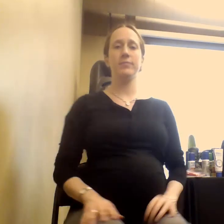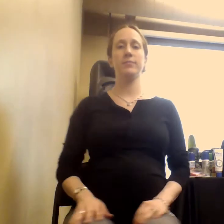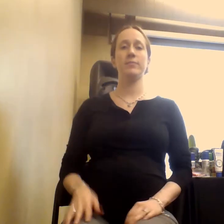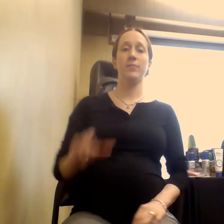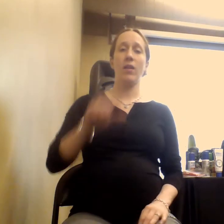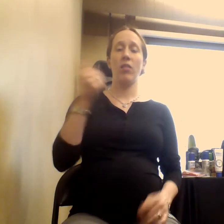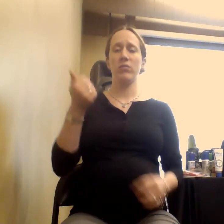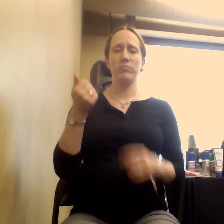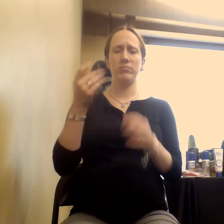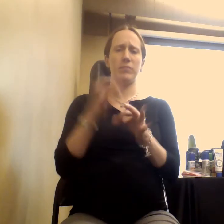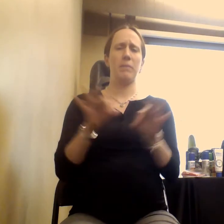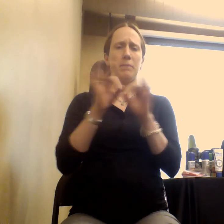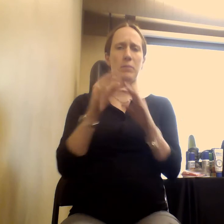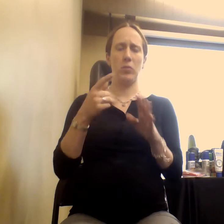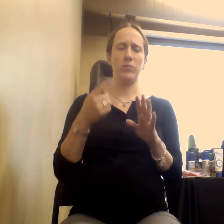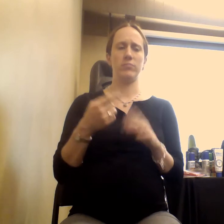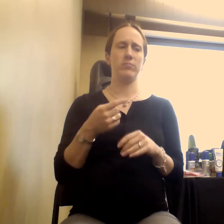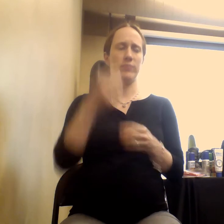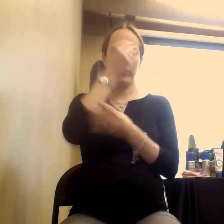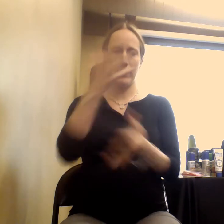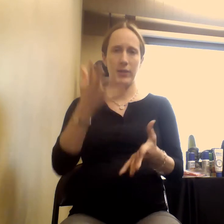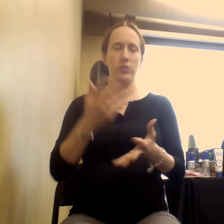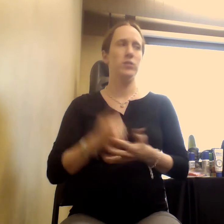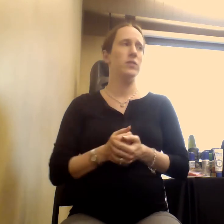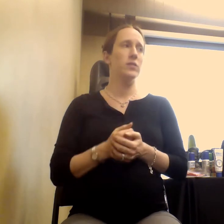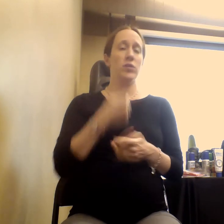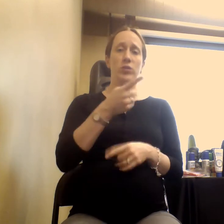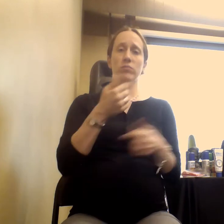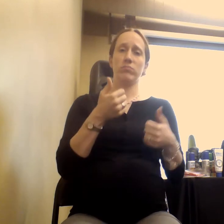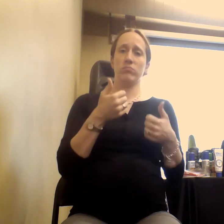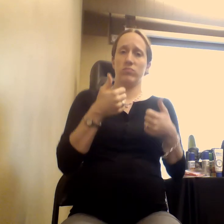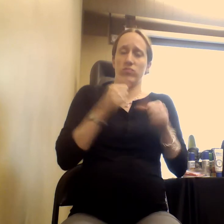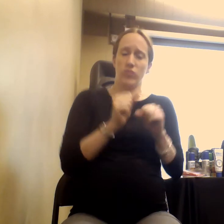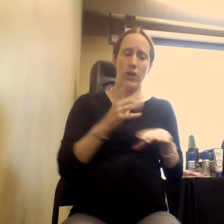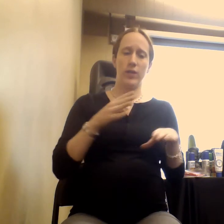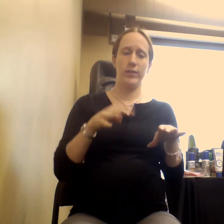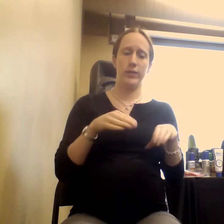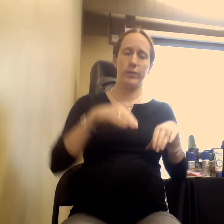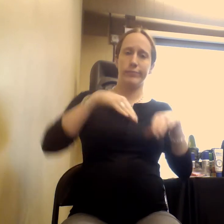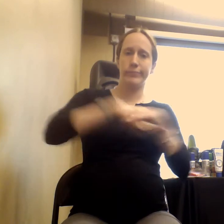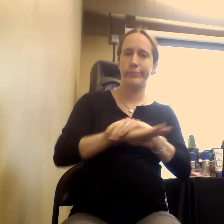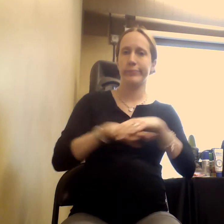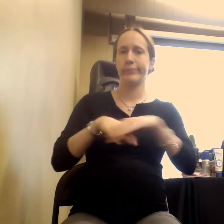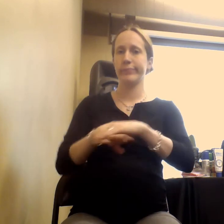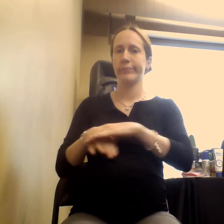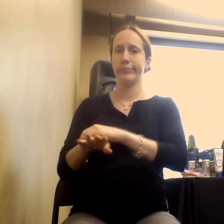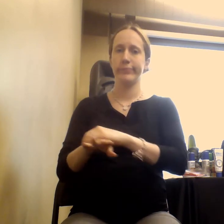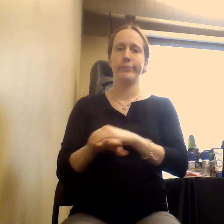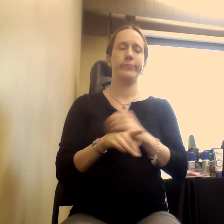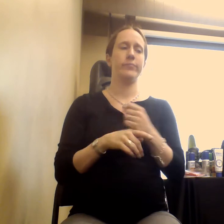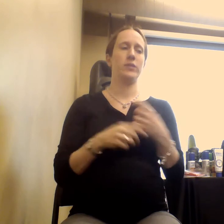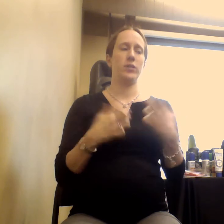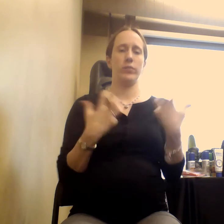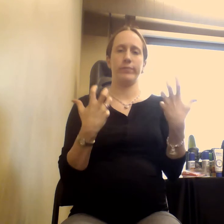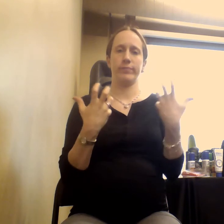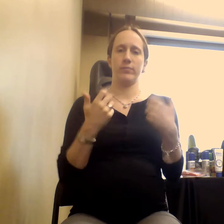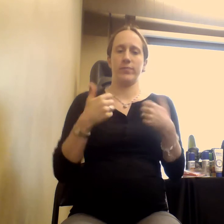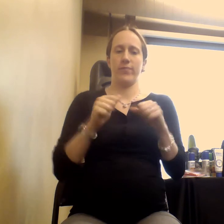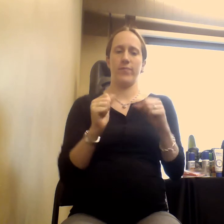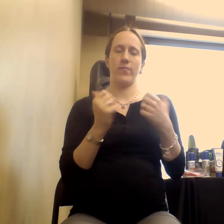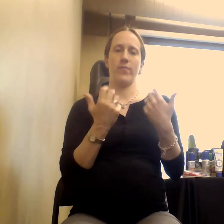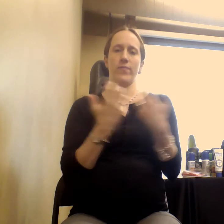trying these on, walk around the store. If you plan on going backpacking with us, borrow a backpack from us. Let us put 30 pounds in there, 40 pounds in there, whatever